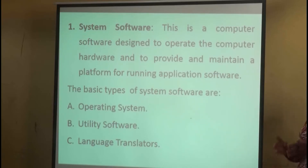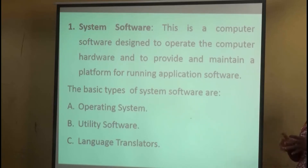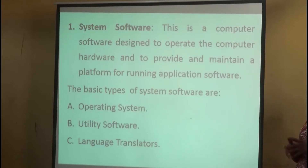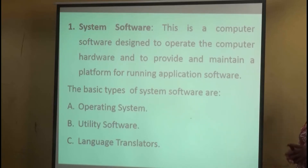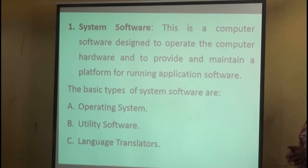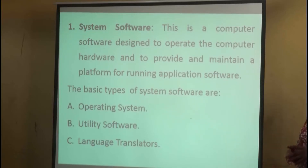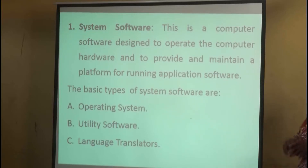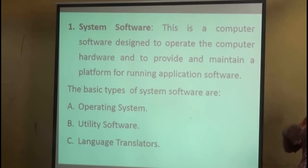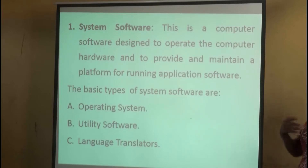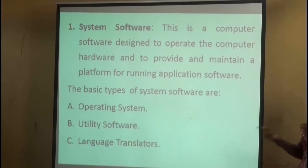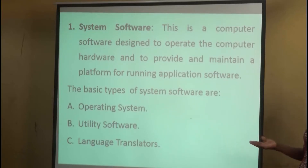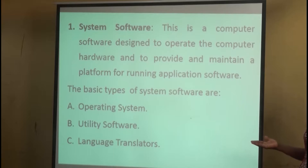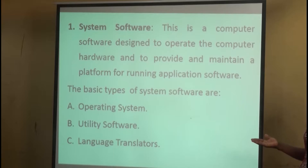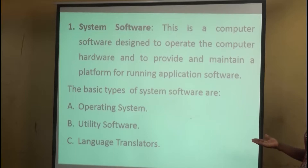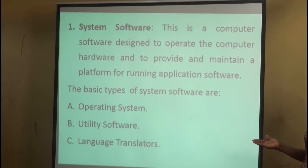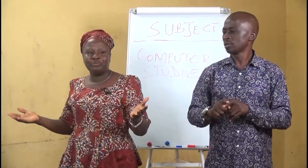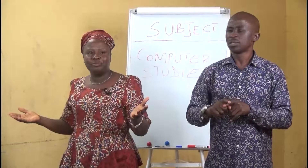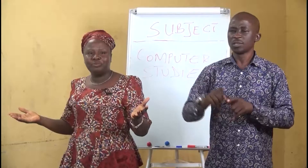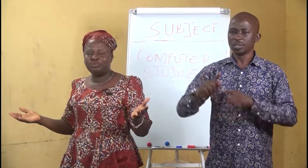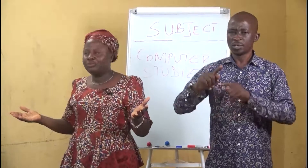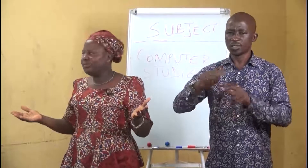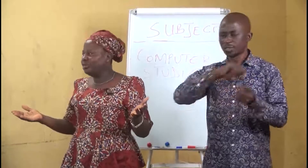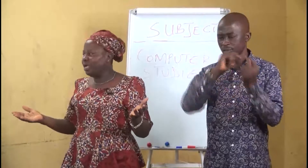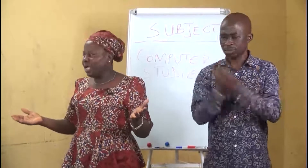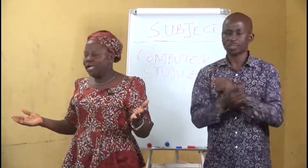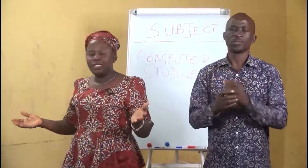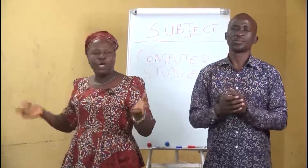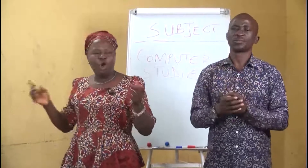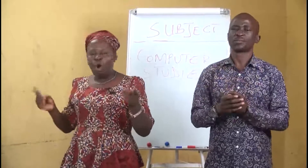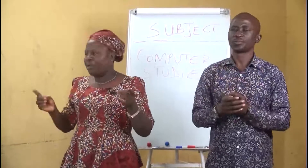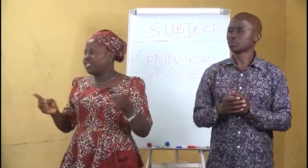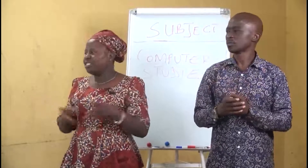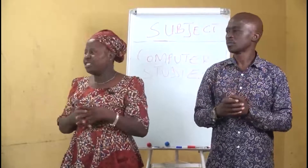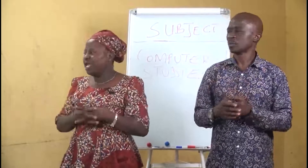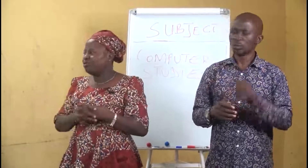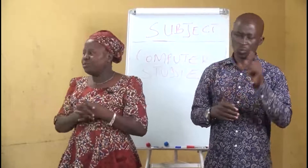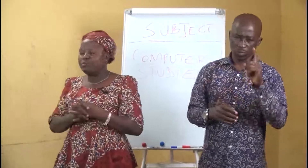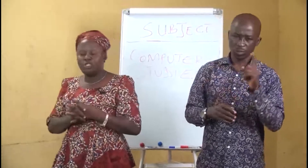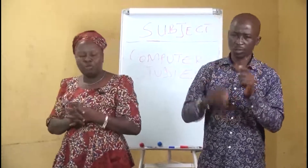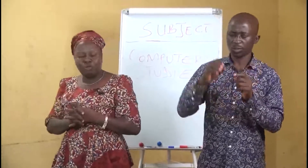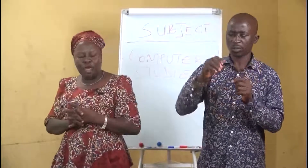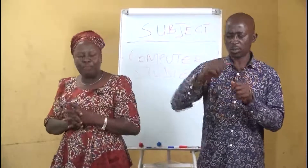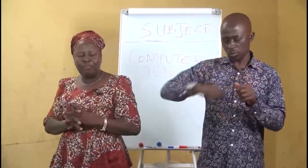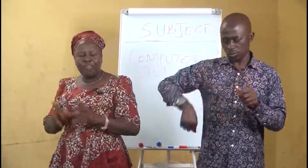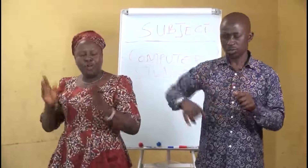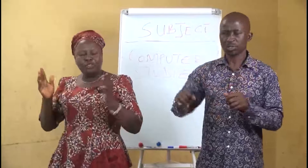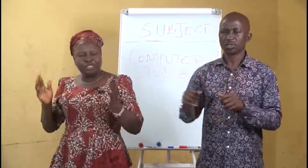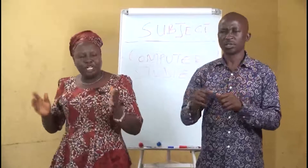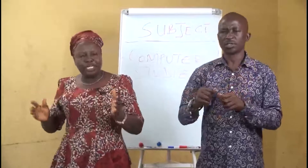Three, language translators. Again, operating system